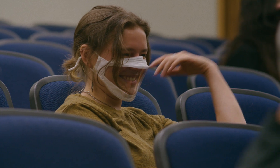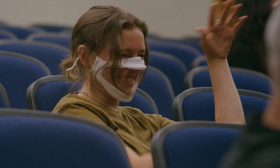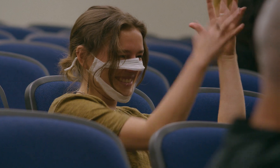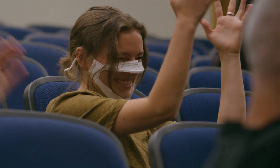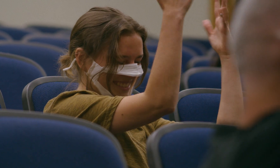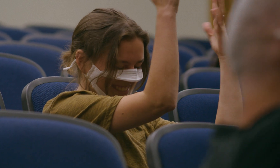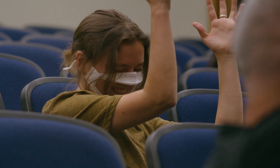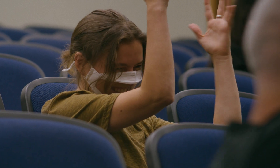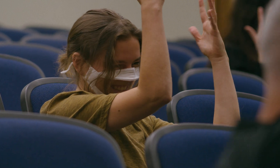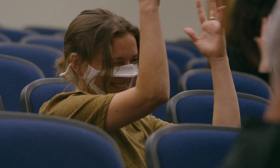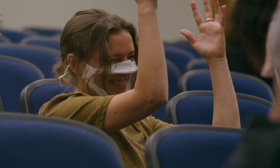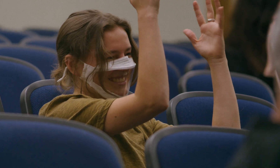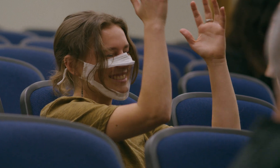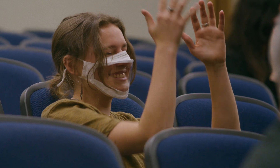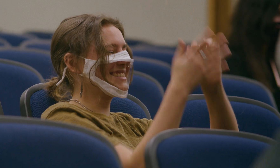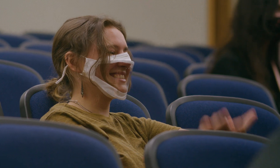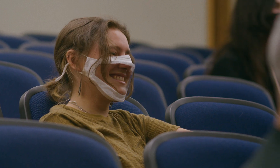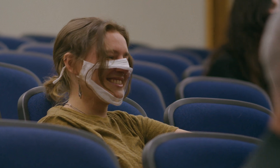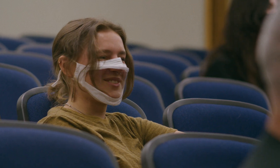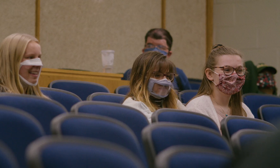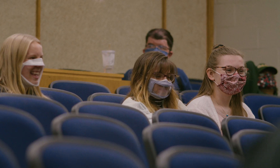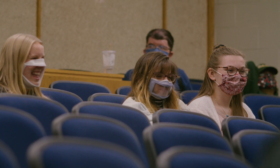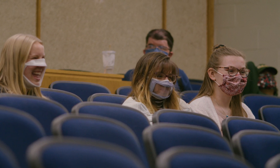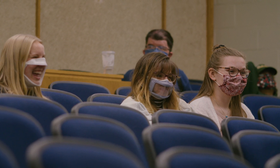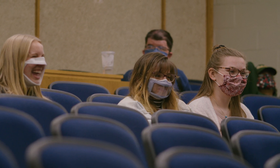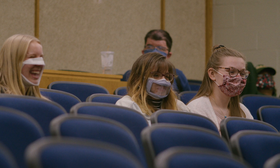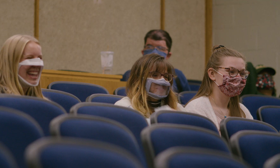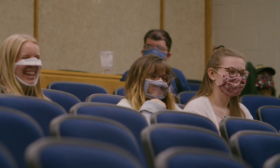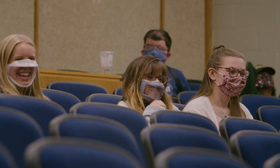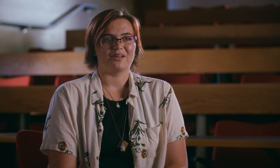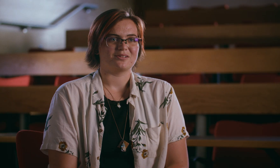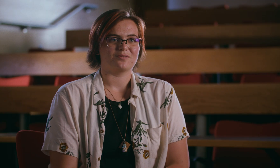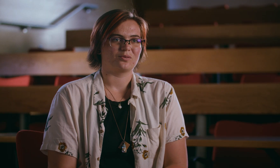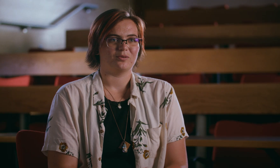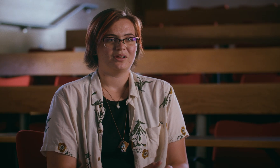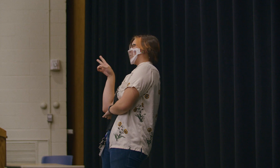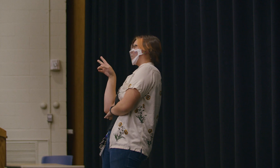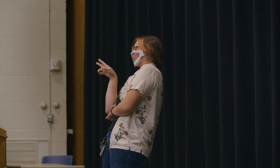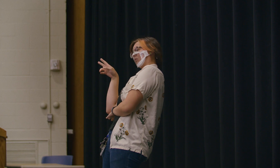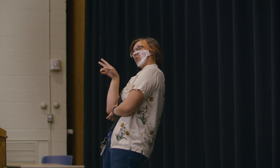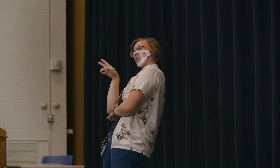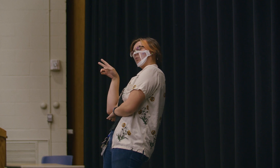of we're all normal. We have many different definitions of normal and variations of normal. I remember that